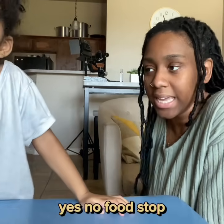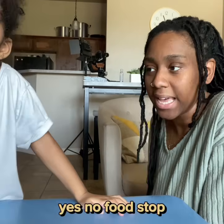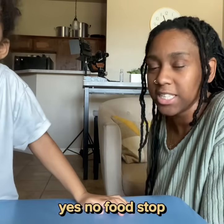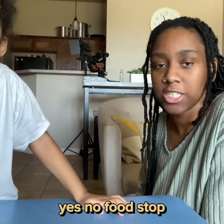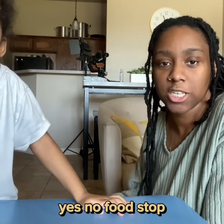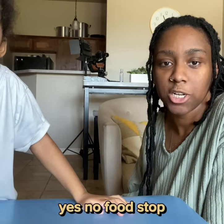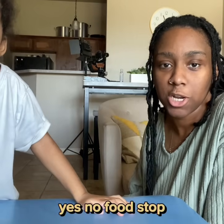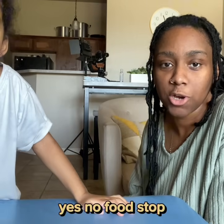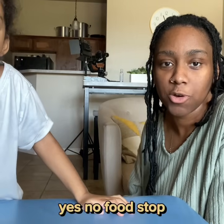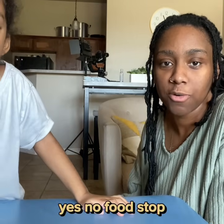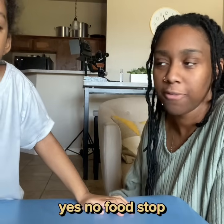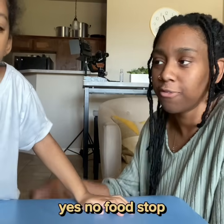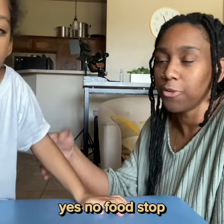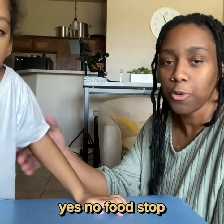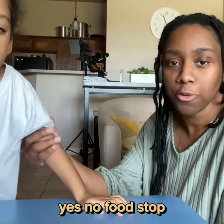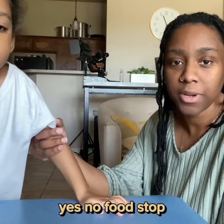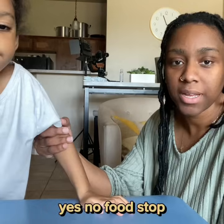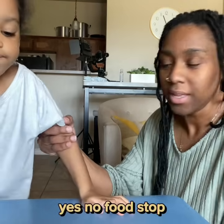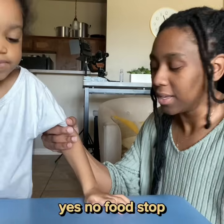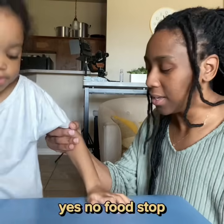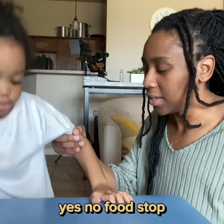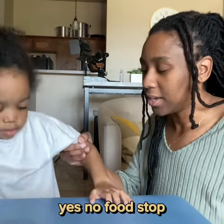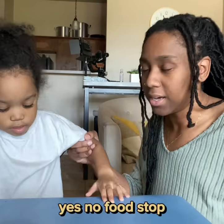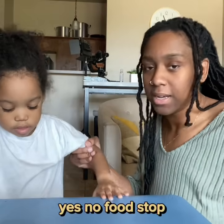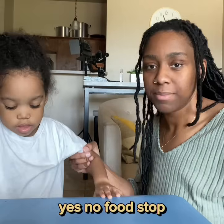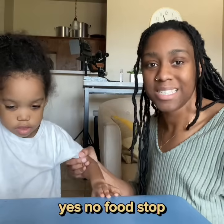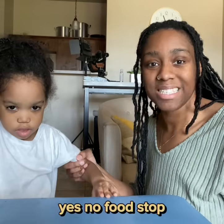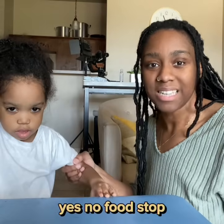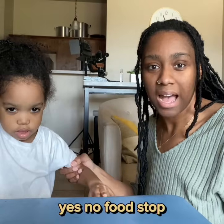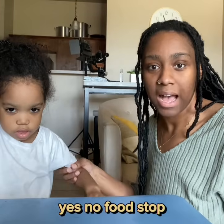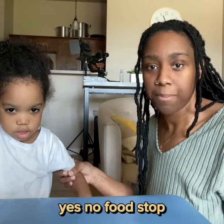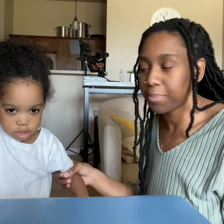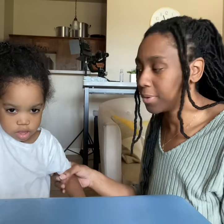yes, no, food, stop,